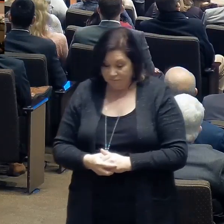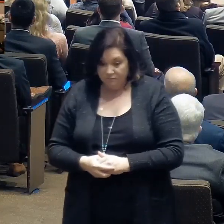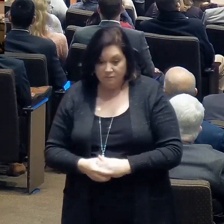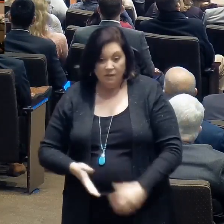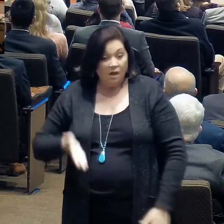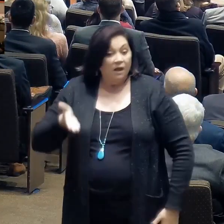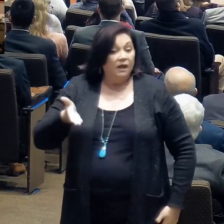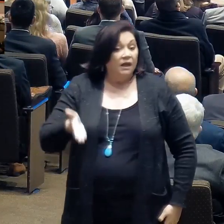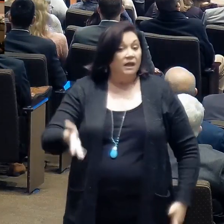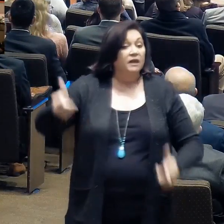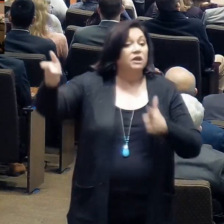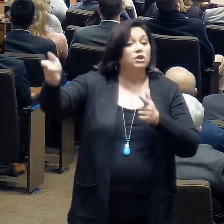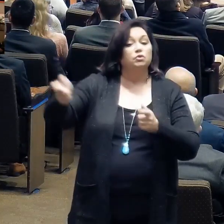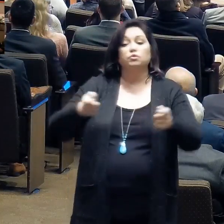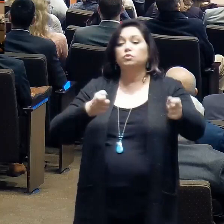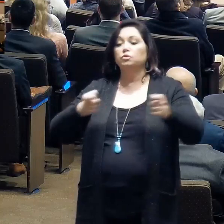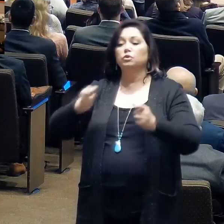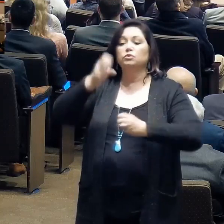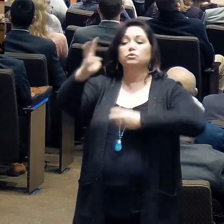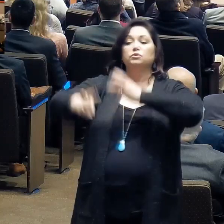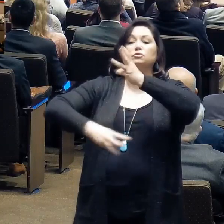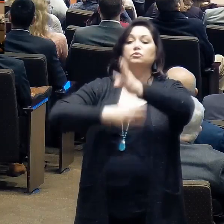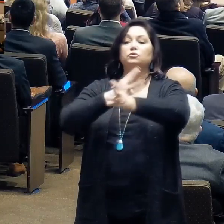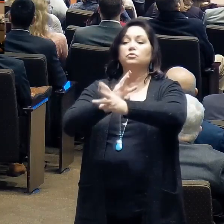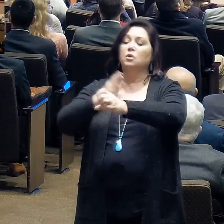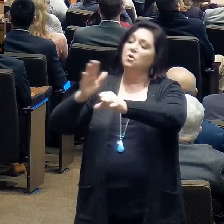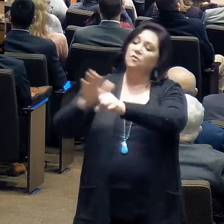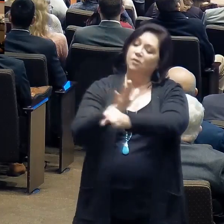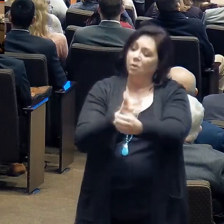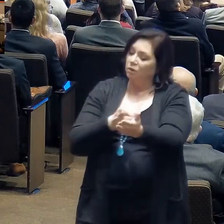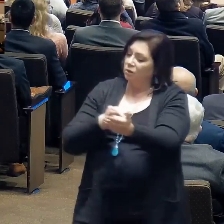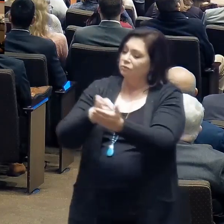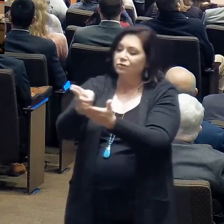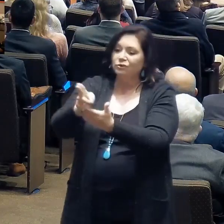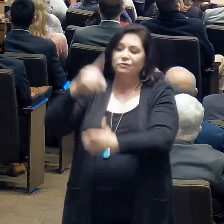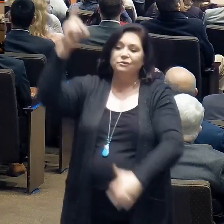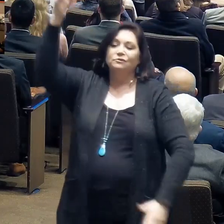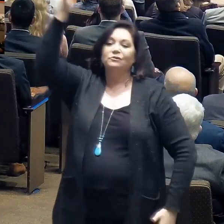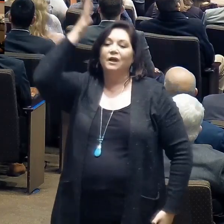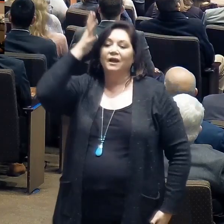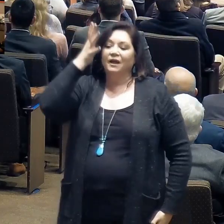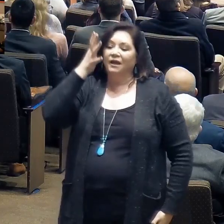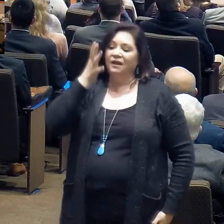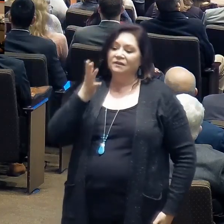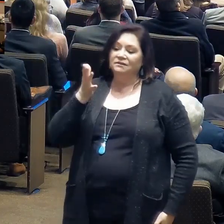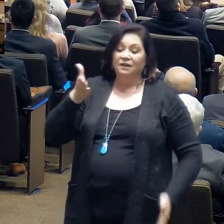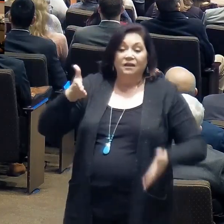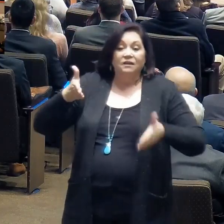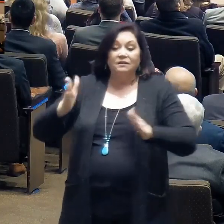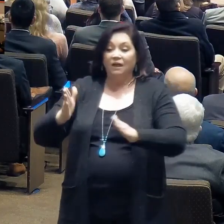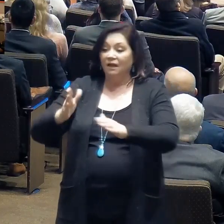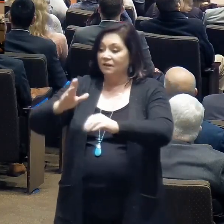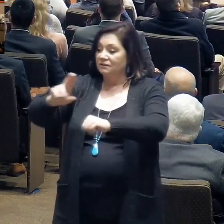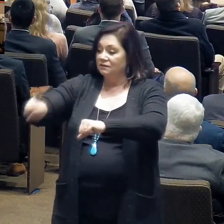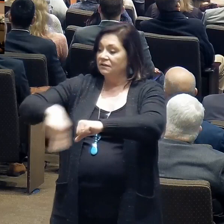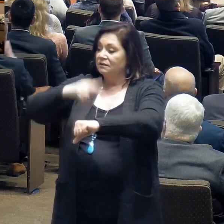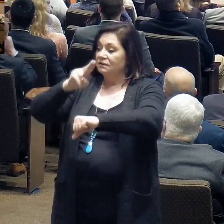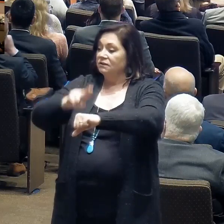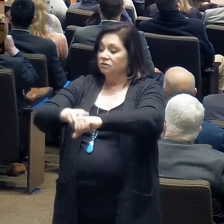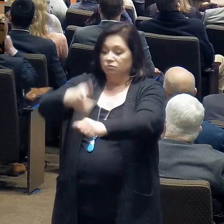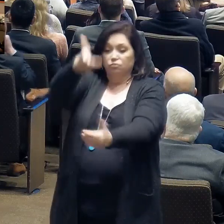world with truth and grace And there's a vision